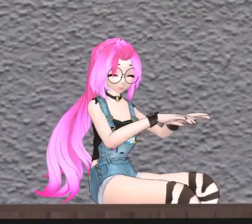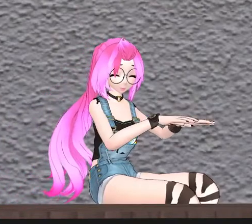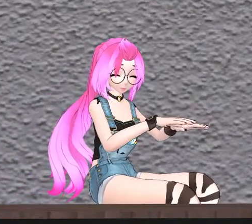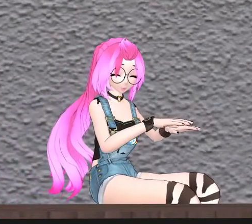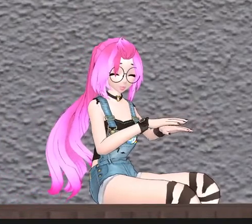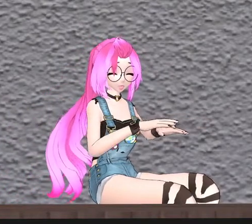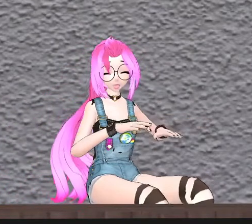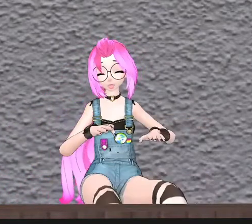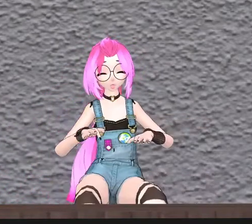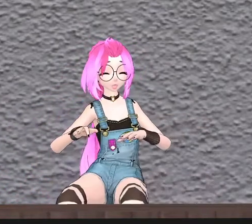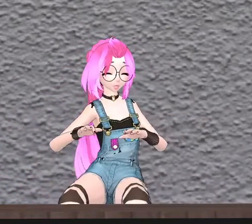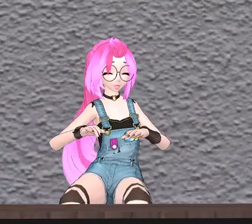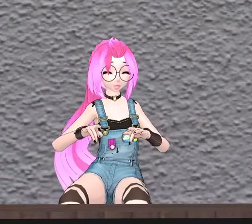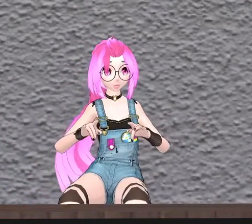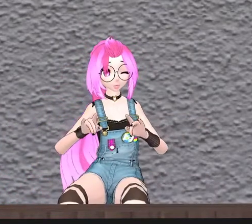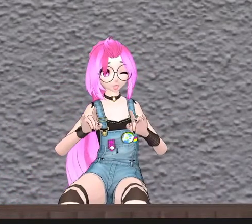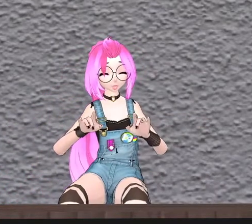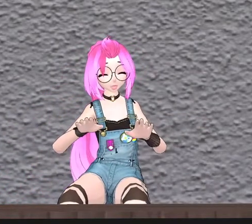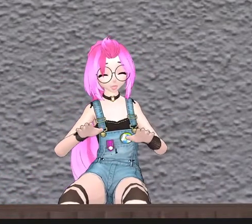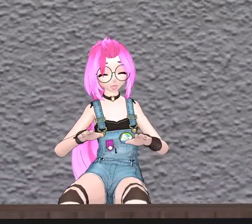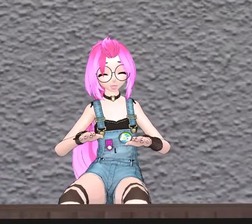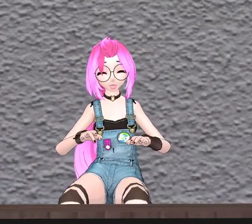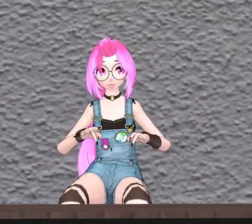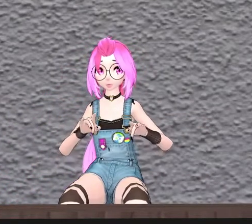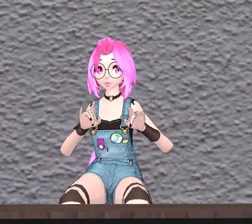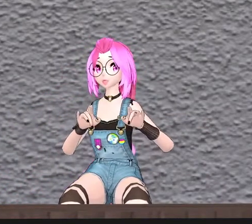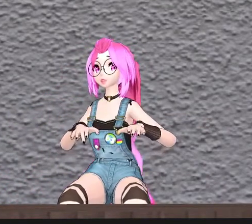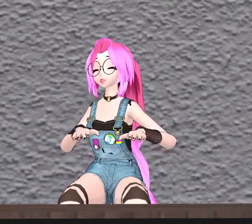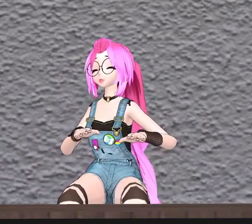up, flicking it away like you got a booger on your finger.